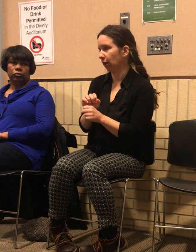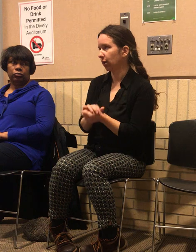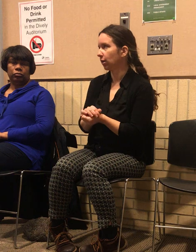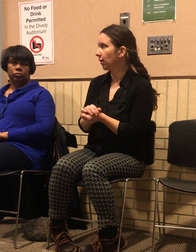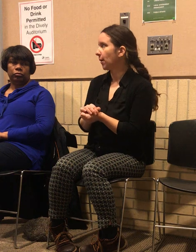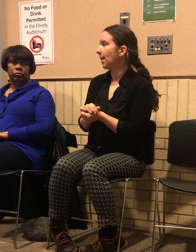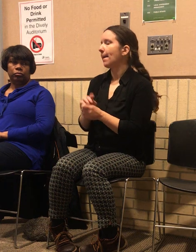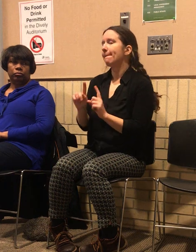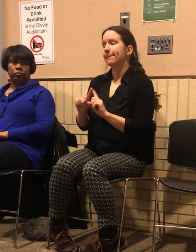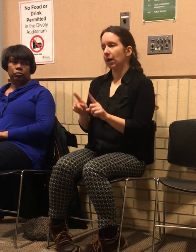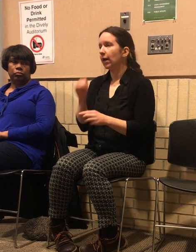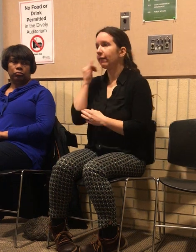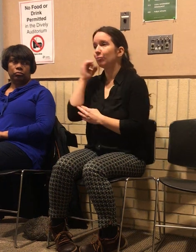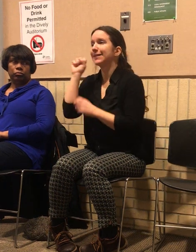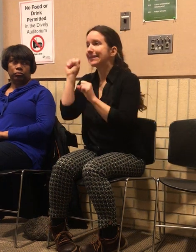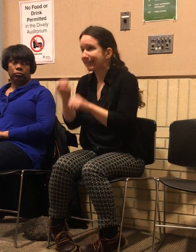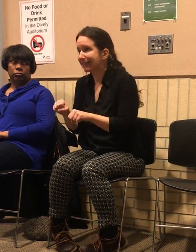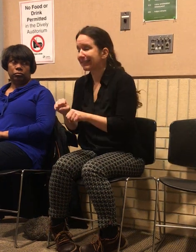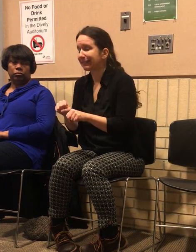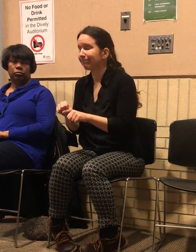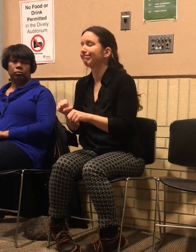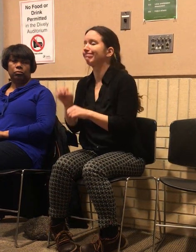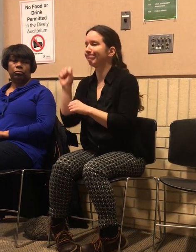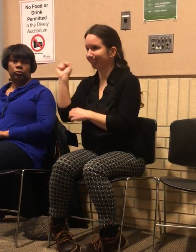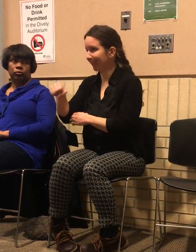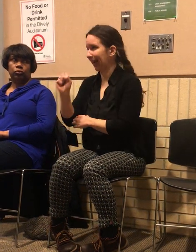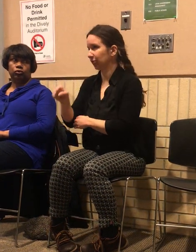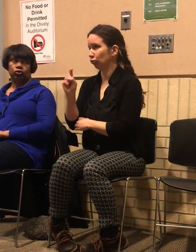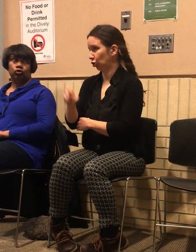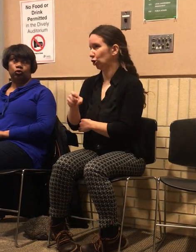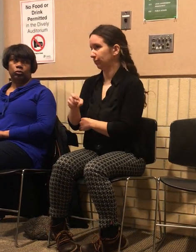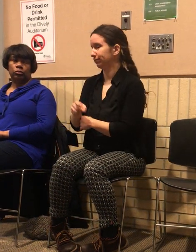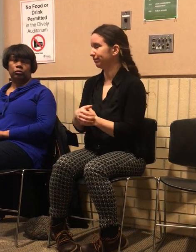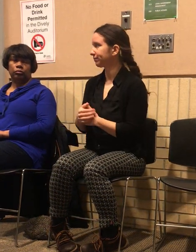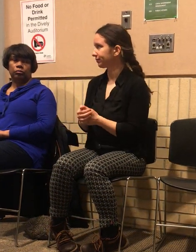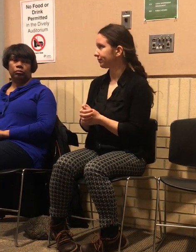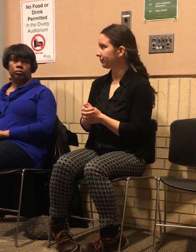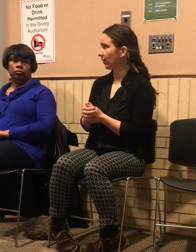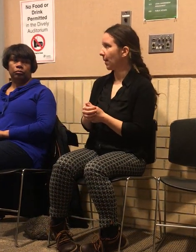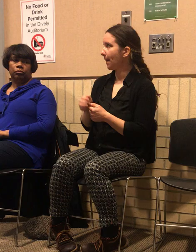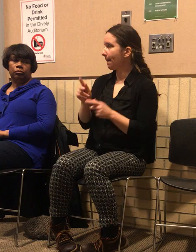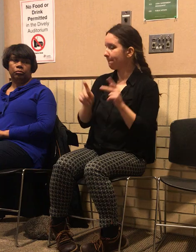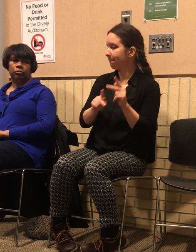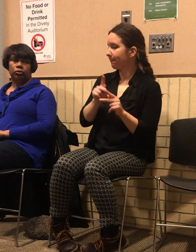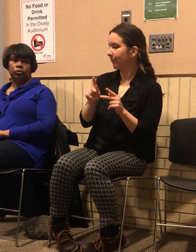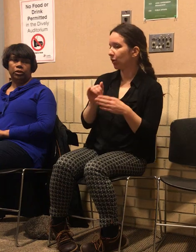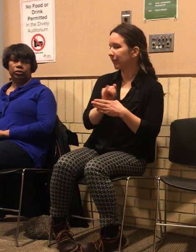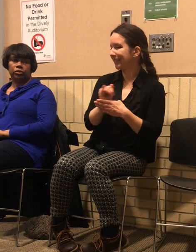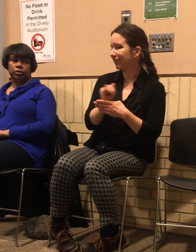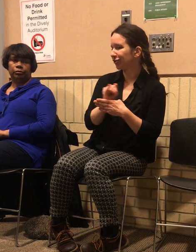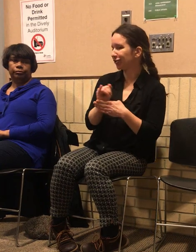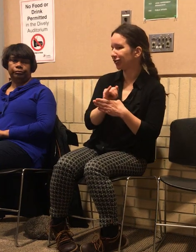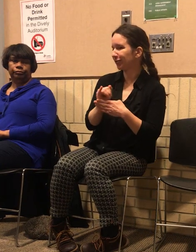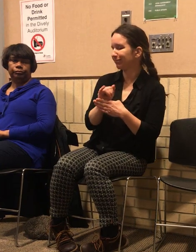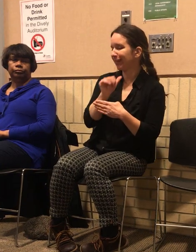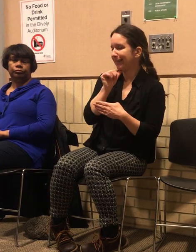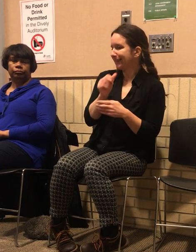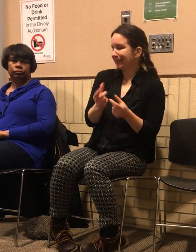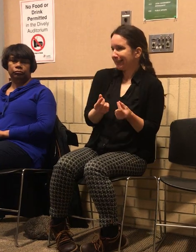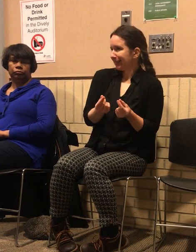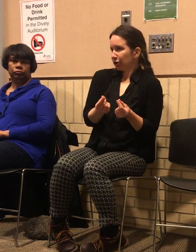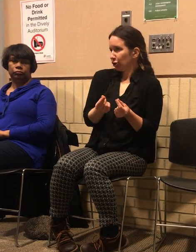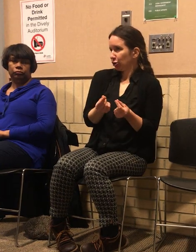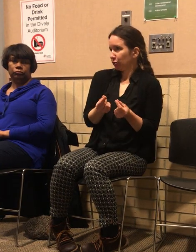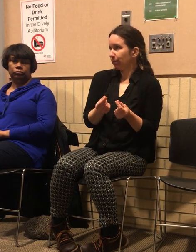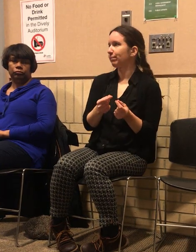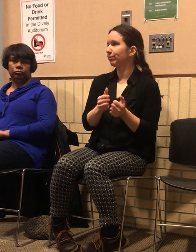most people, that ended with a job. Folks that didn't get internships, that found their way around the internship requirement, most of the ones